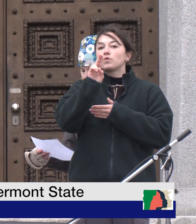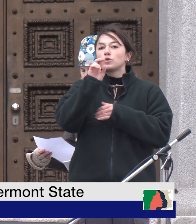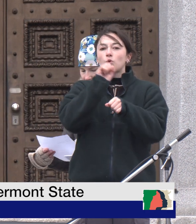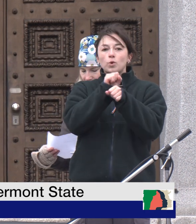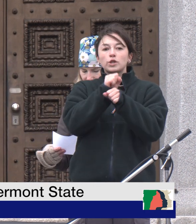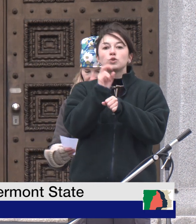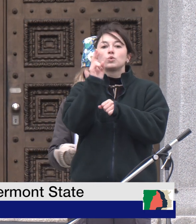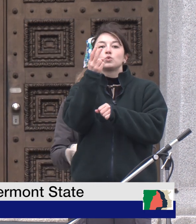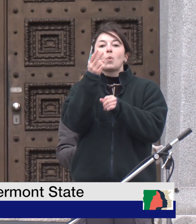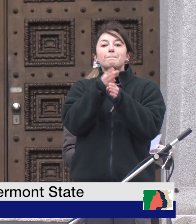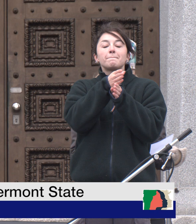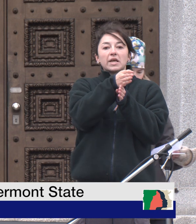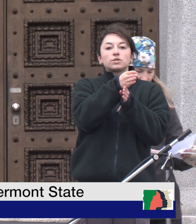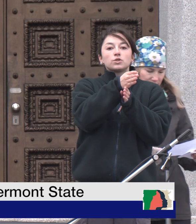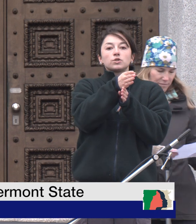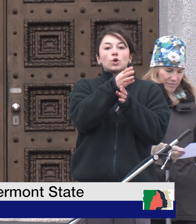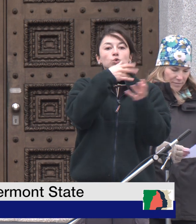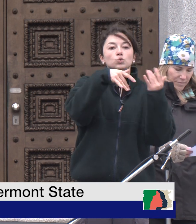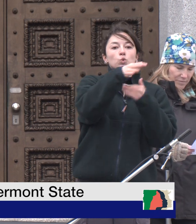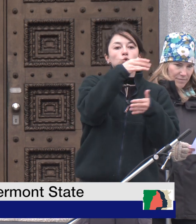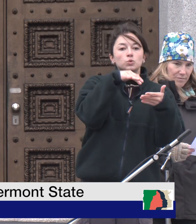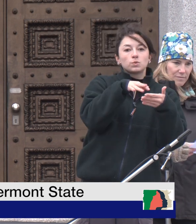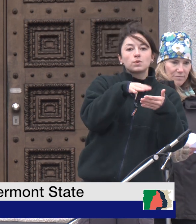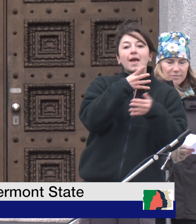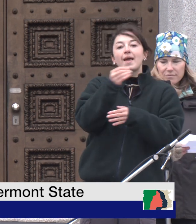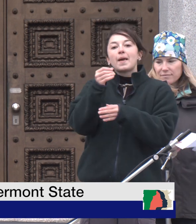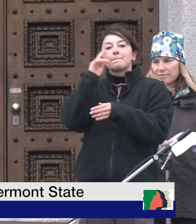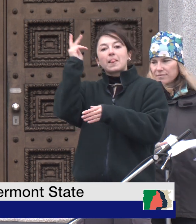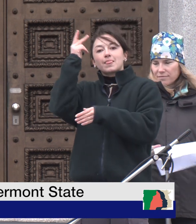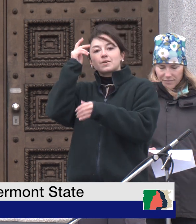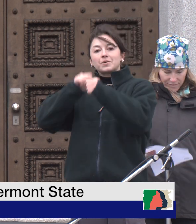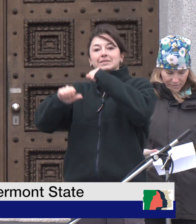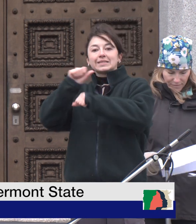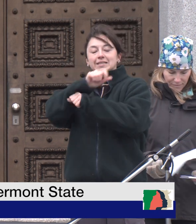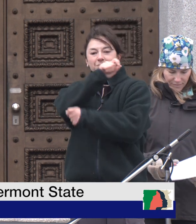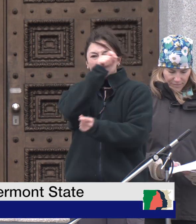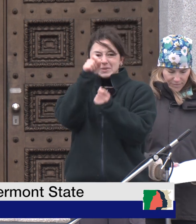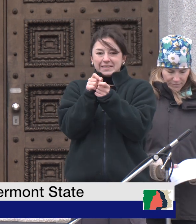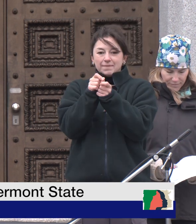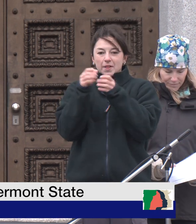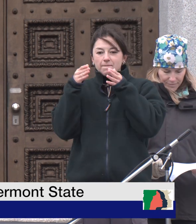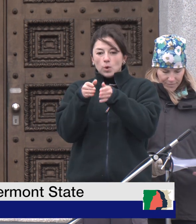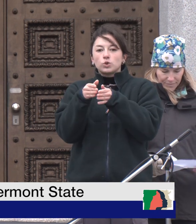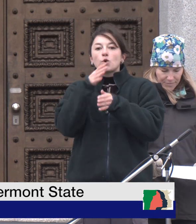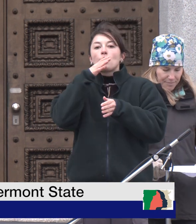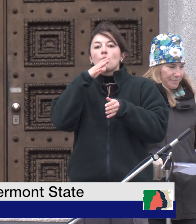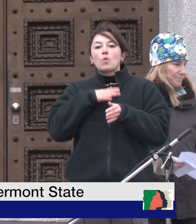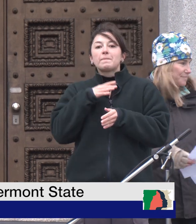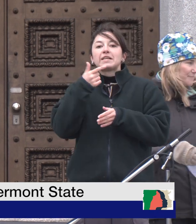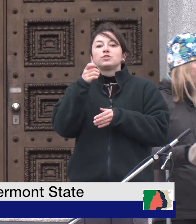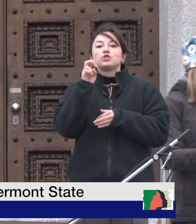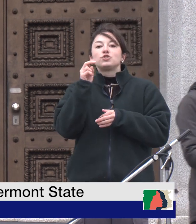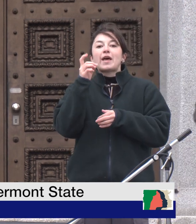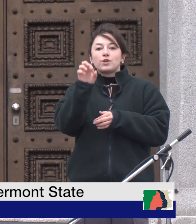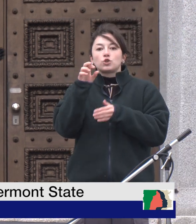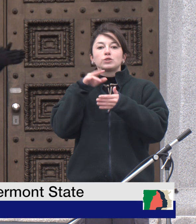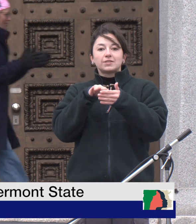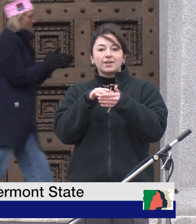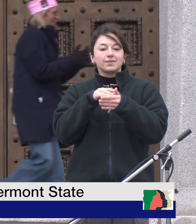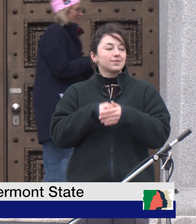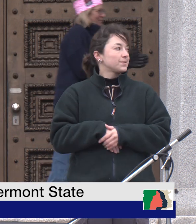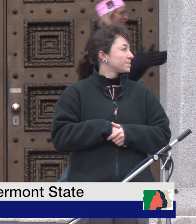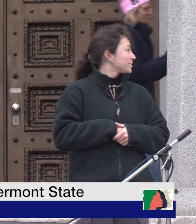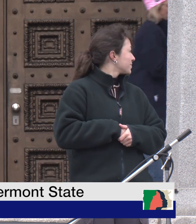major in sociology and political science with a certificate in women and gender studies. Let's give it up for Kennedy.